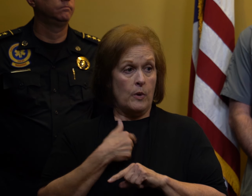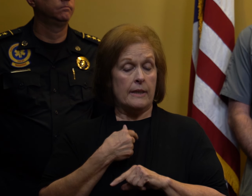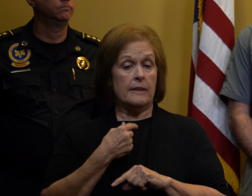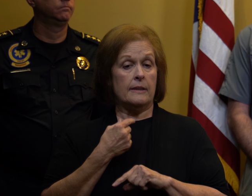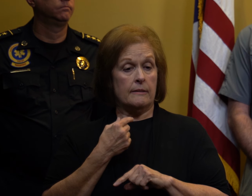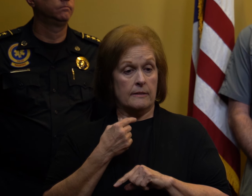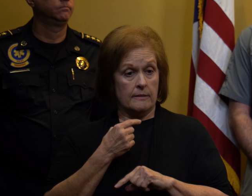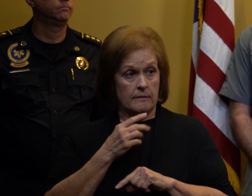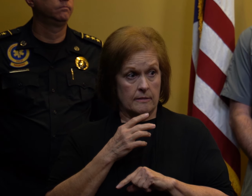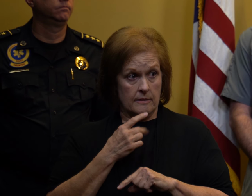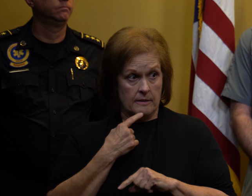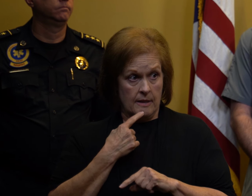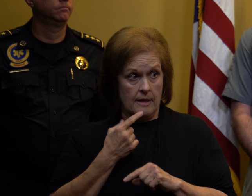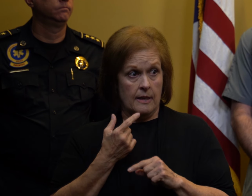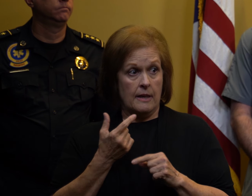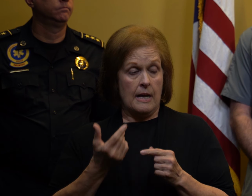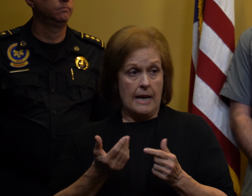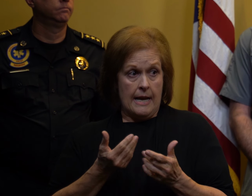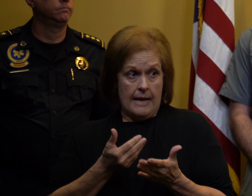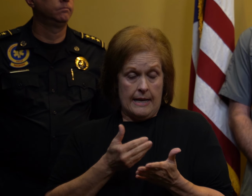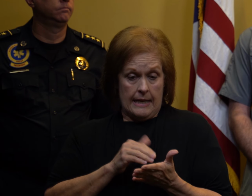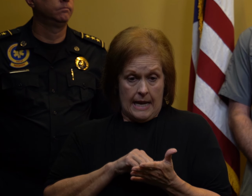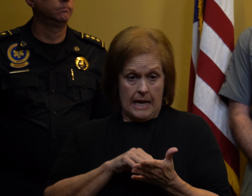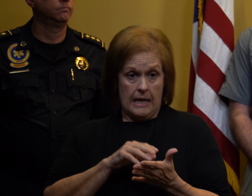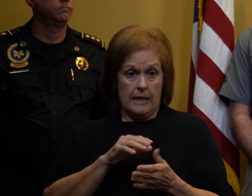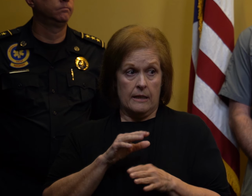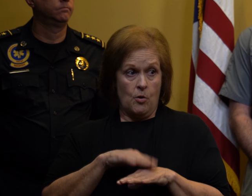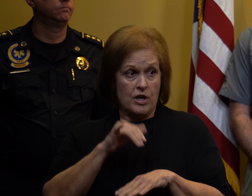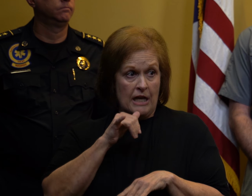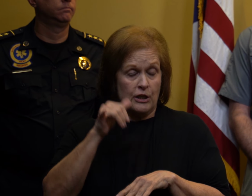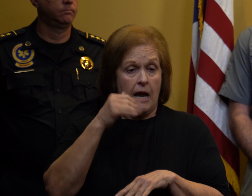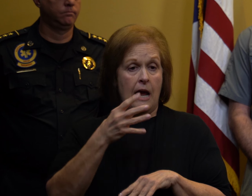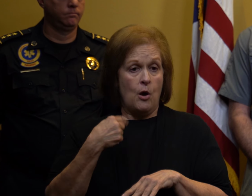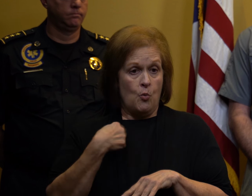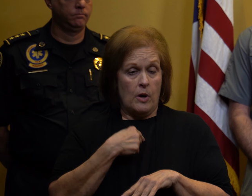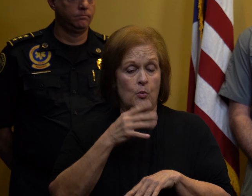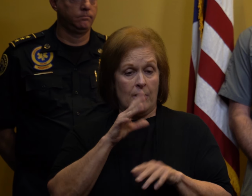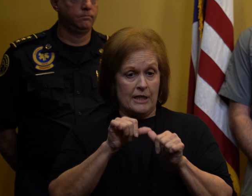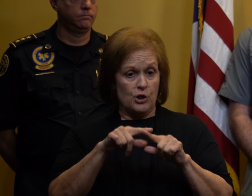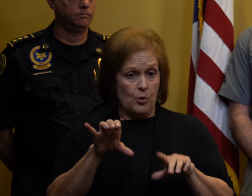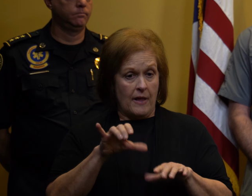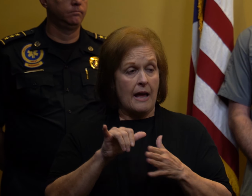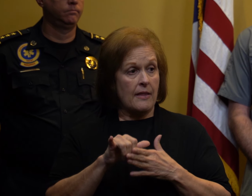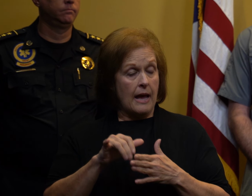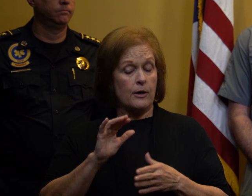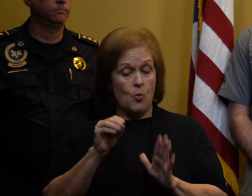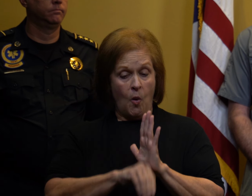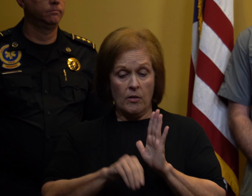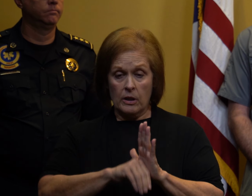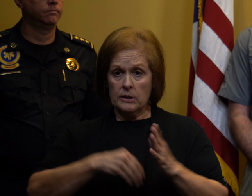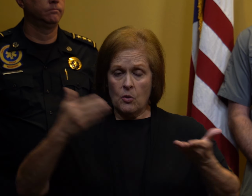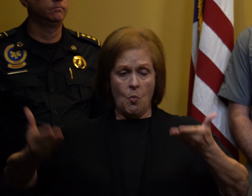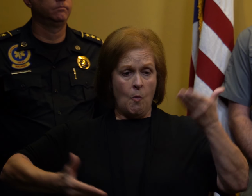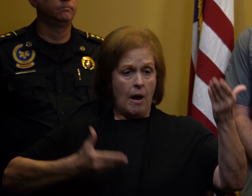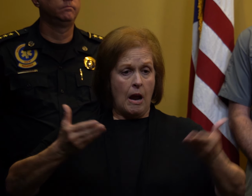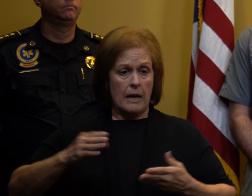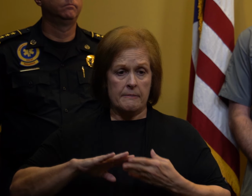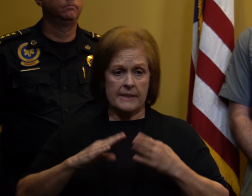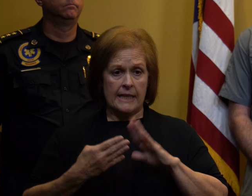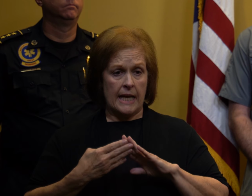those statements, I believe, on yesterday, and we'll continue to do that, meaning New Orleans is a welcoming city, and